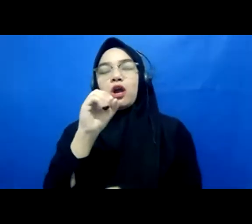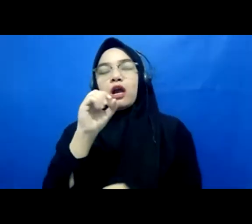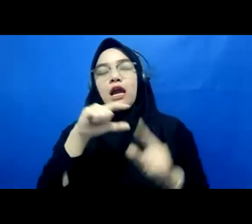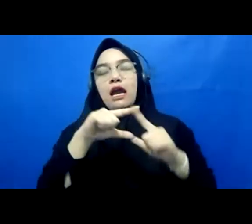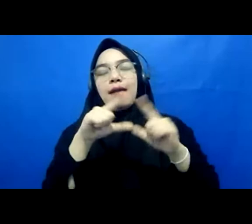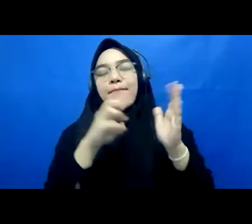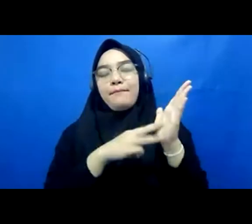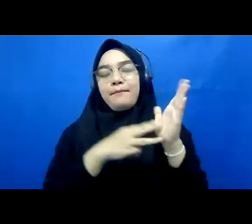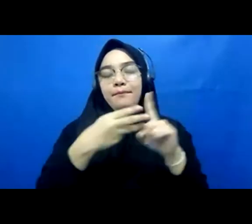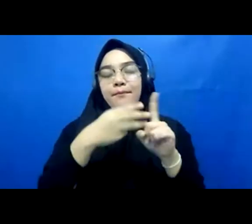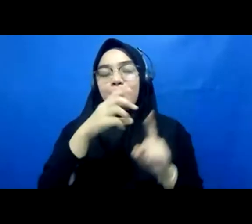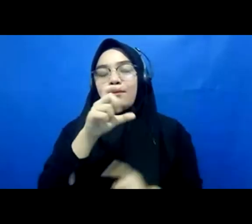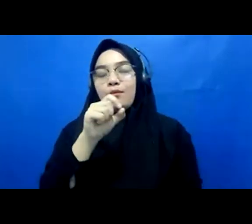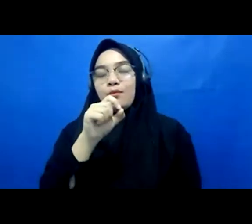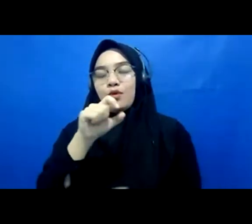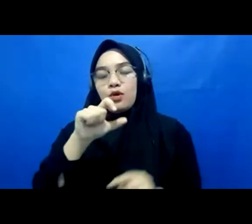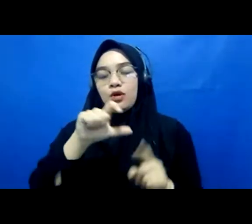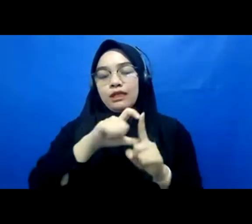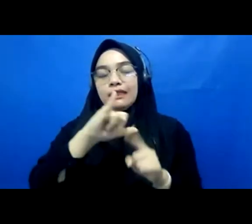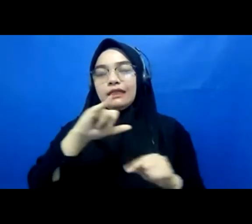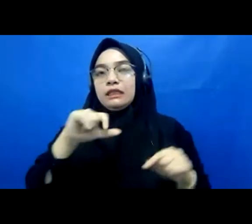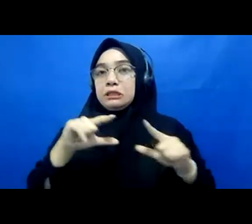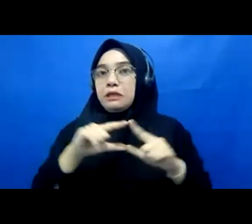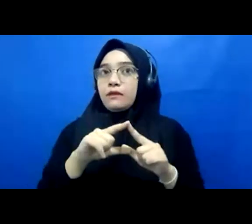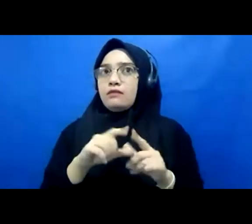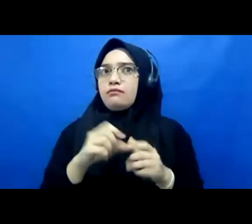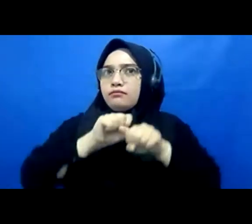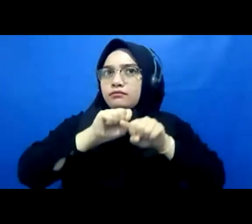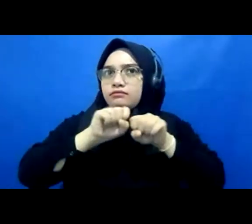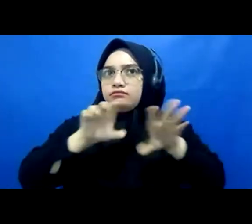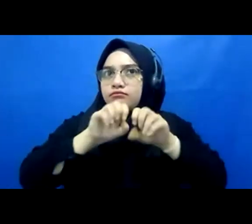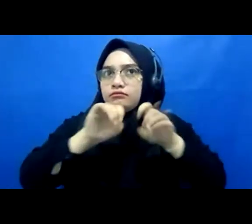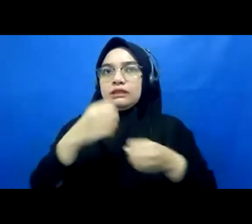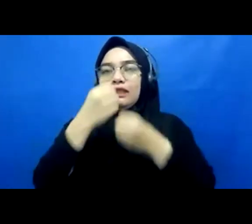our responsible for social inclusion in where we're living.